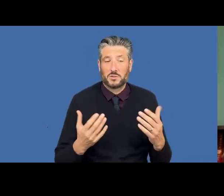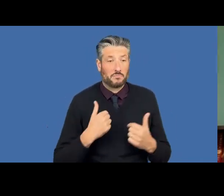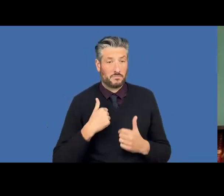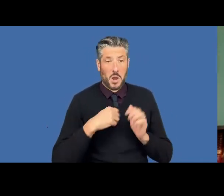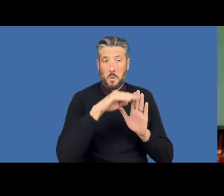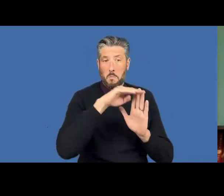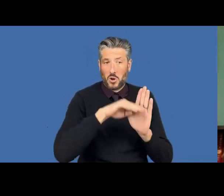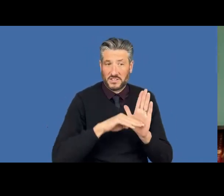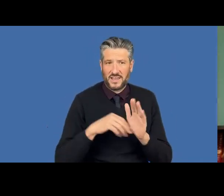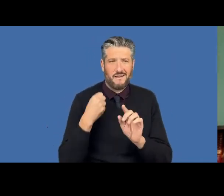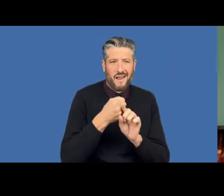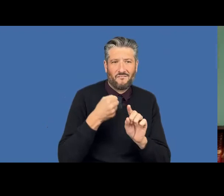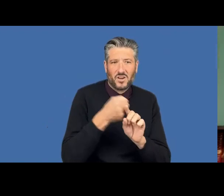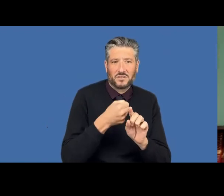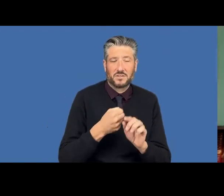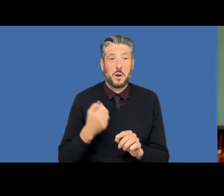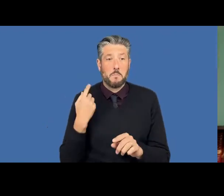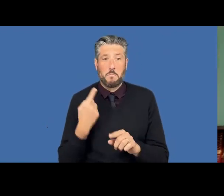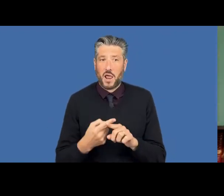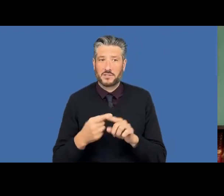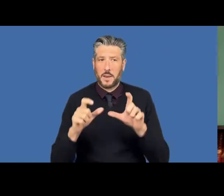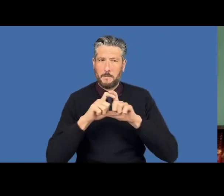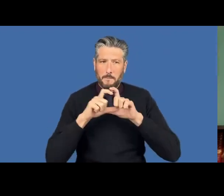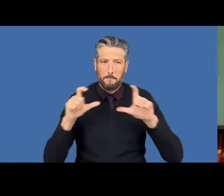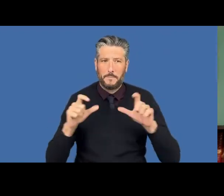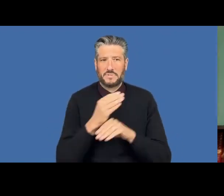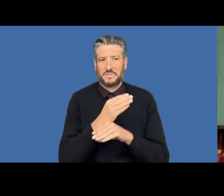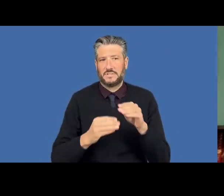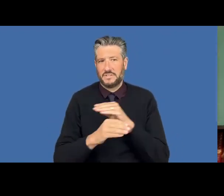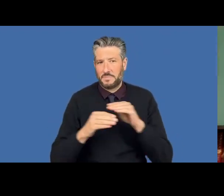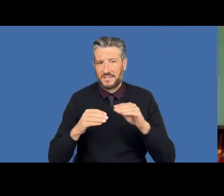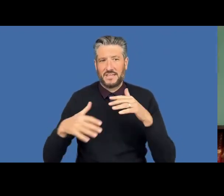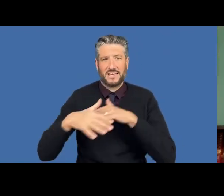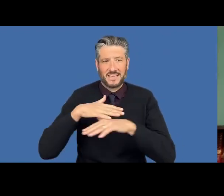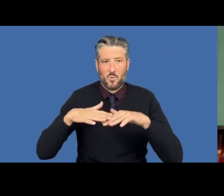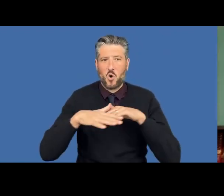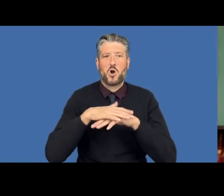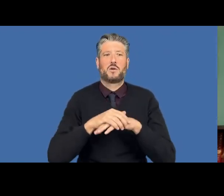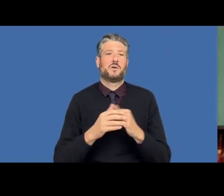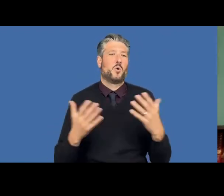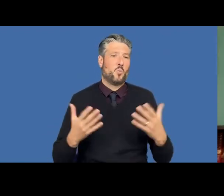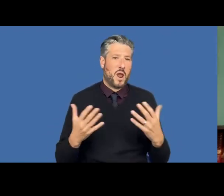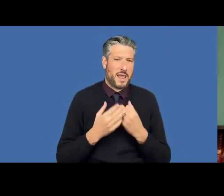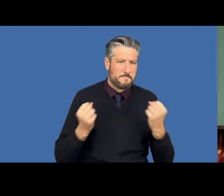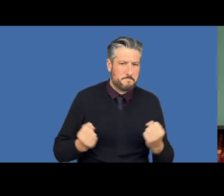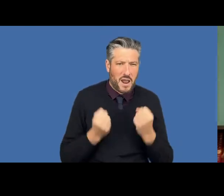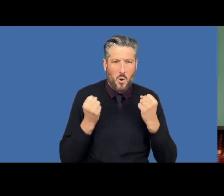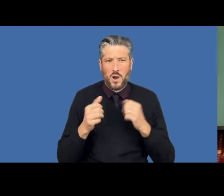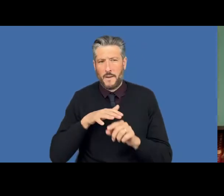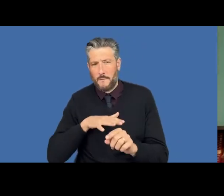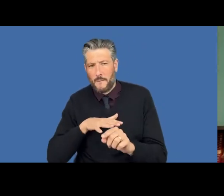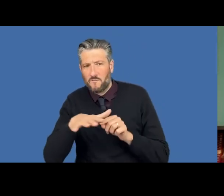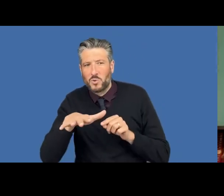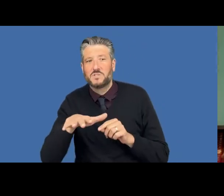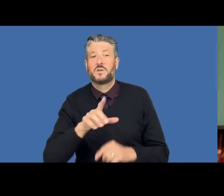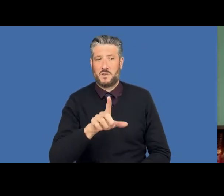as business and disability networks for people who are in positions of influence or in power is the fact that whenever we